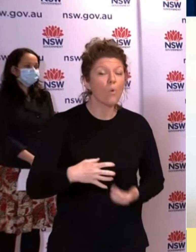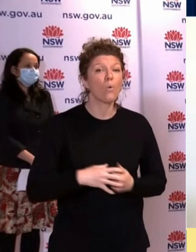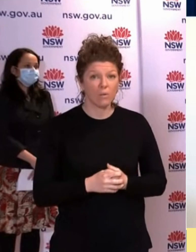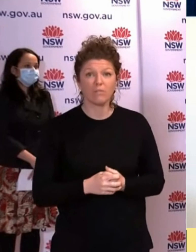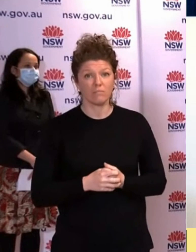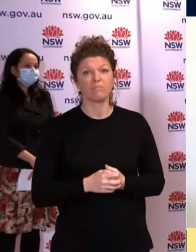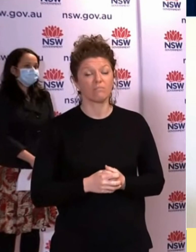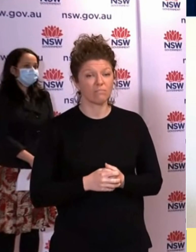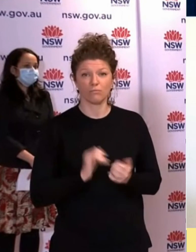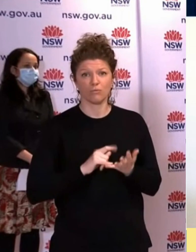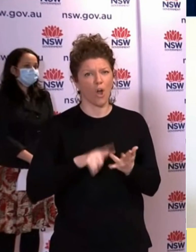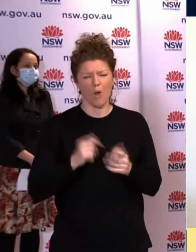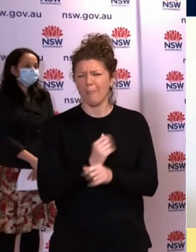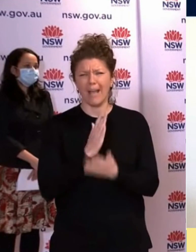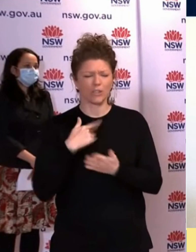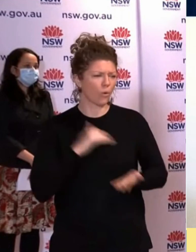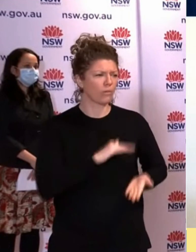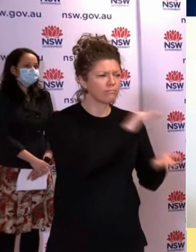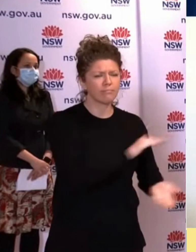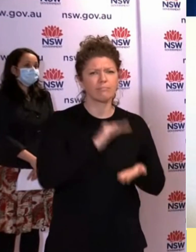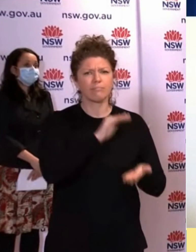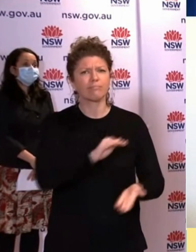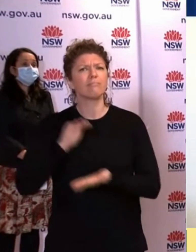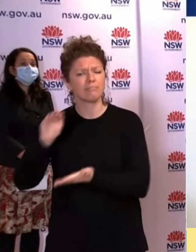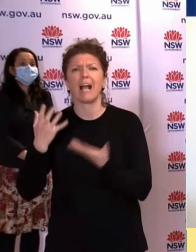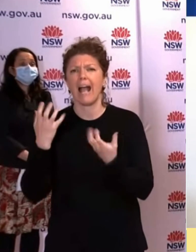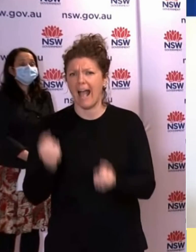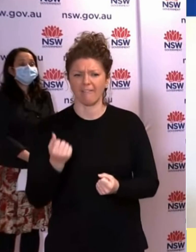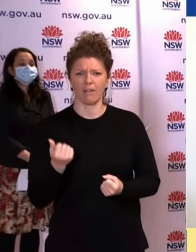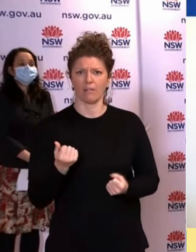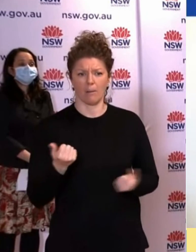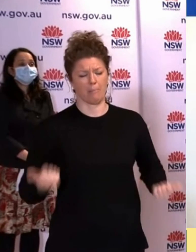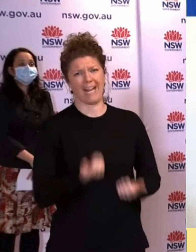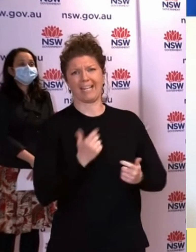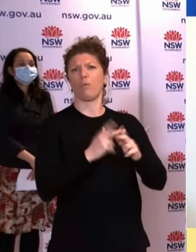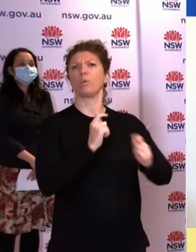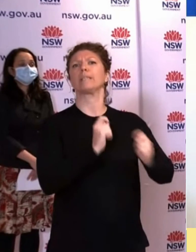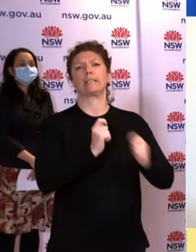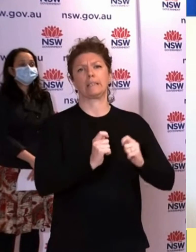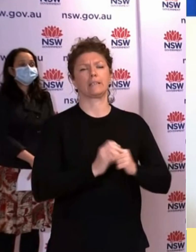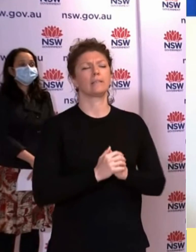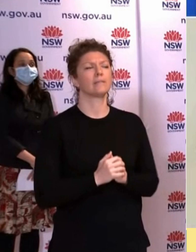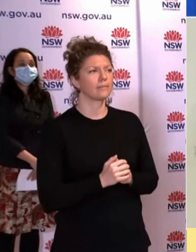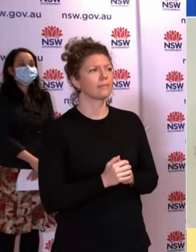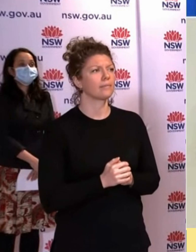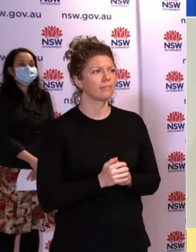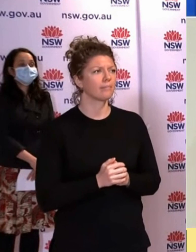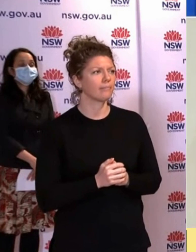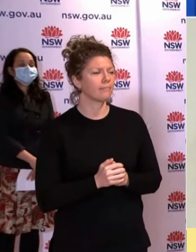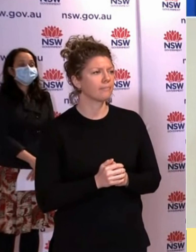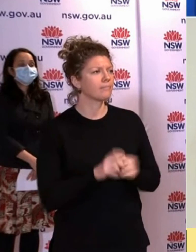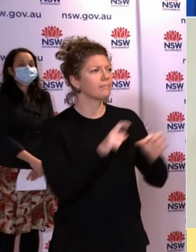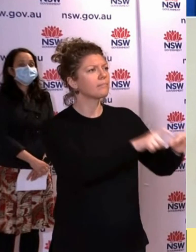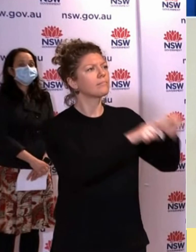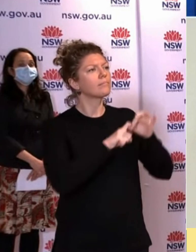come on board to support the PCR testing. Sorry, just very quickly. Should the federal Parliament change